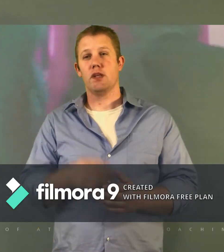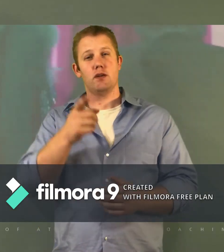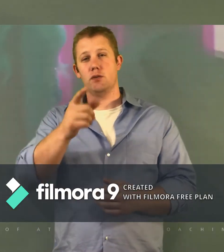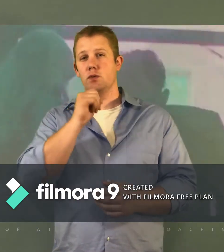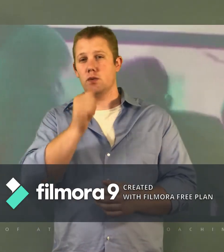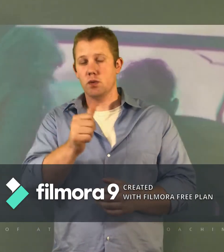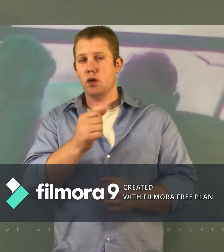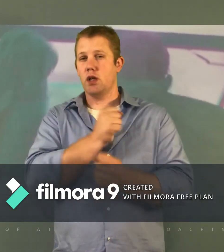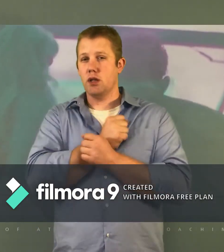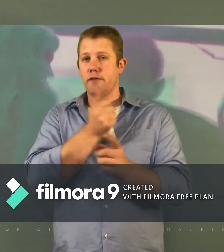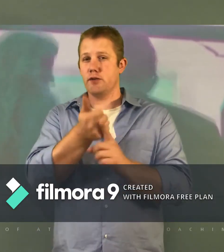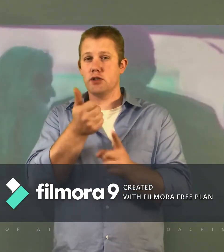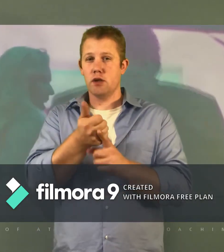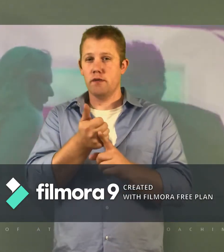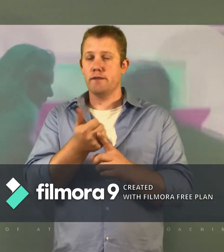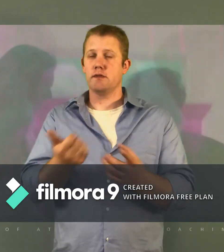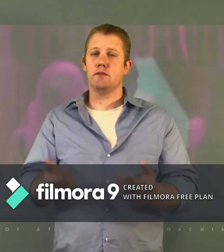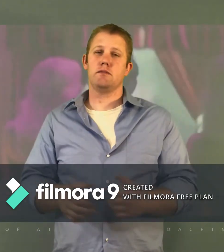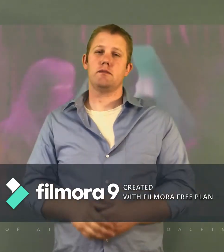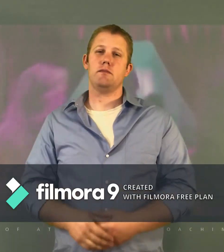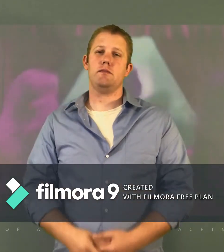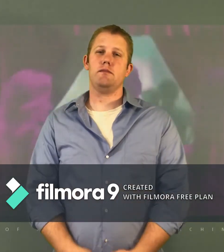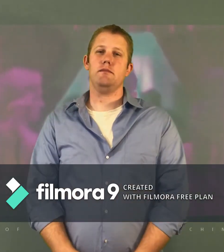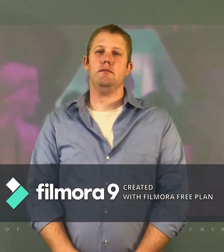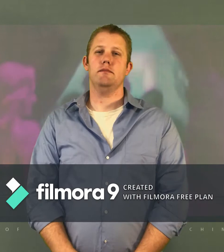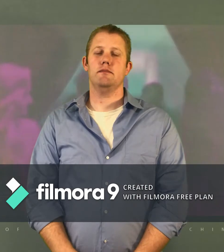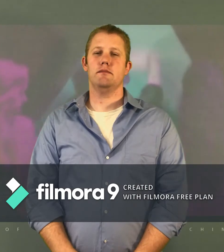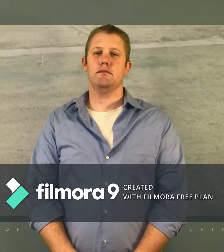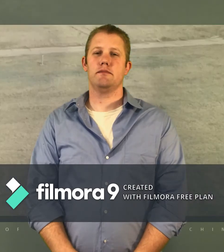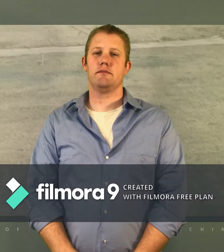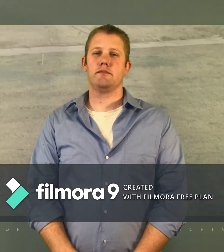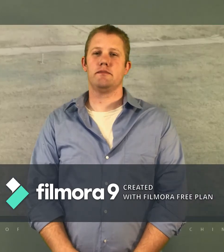I'm talking to somebody. You don't love yourself.